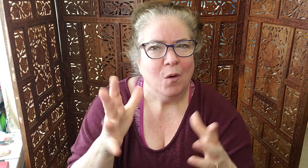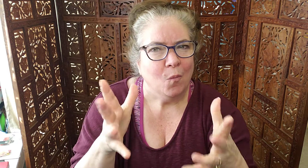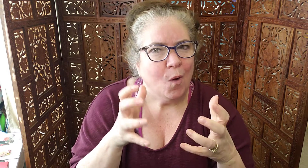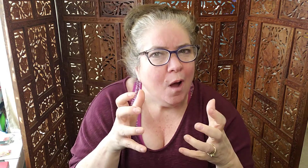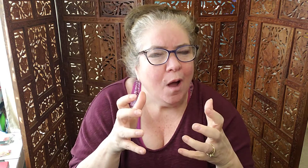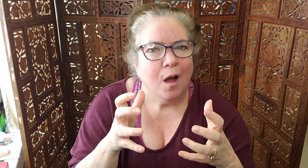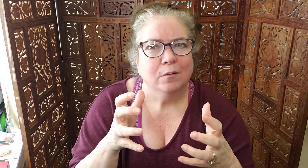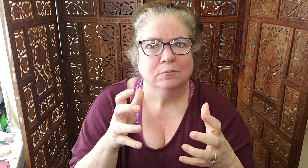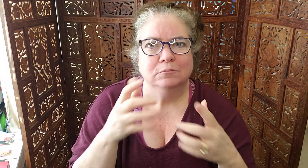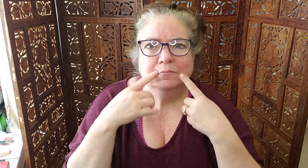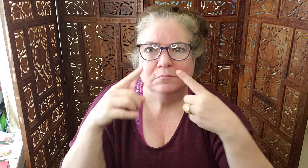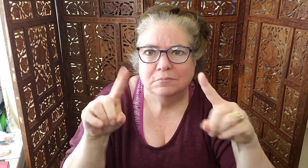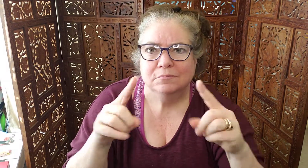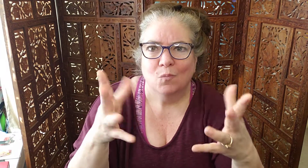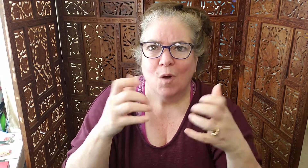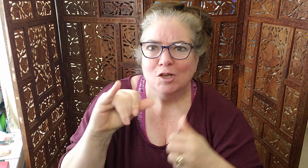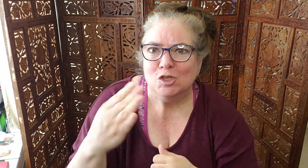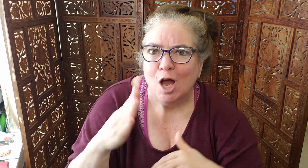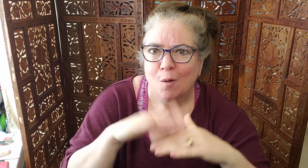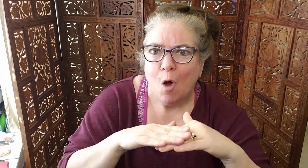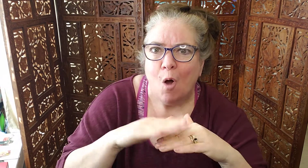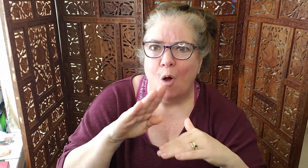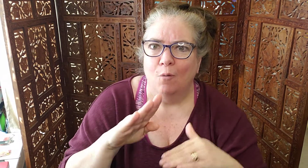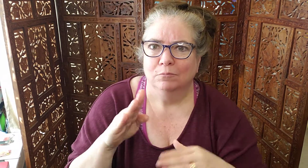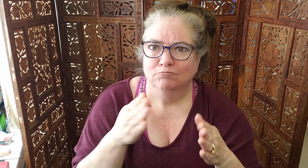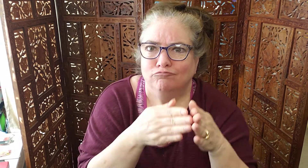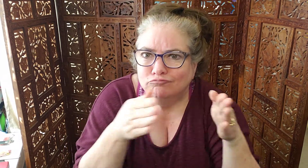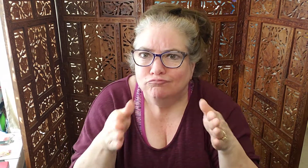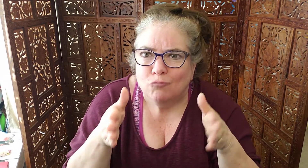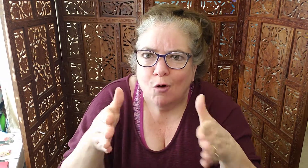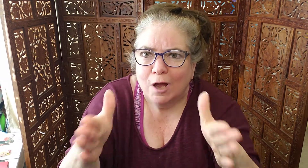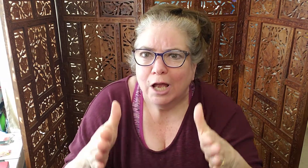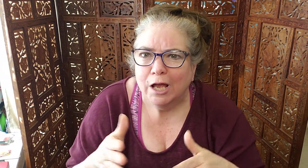on Broadway. What causes that draw?